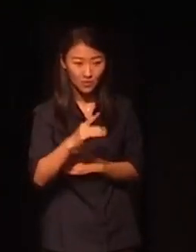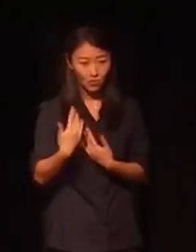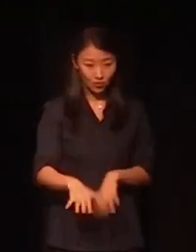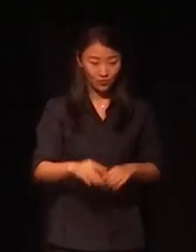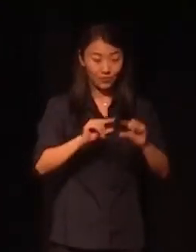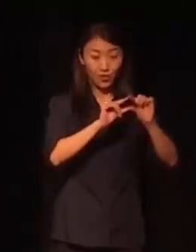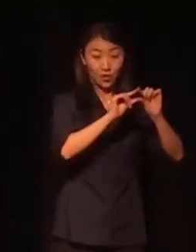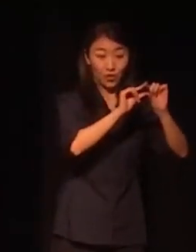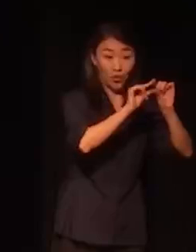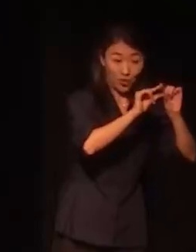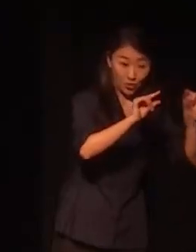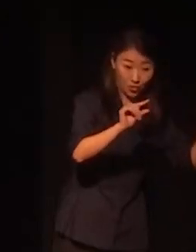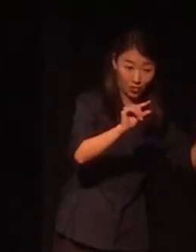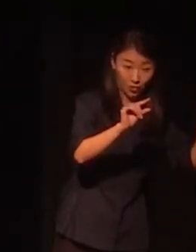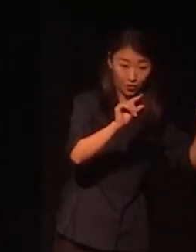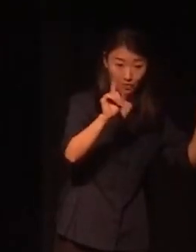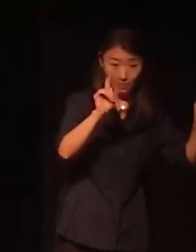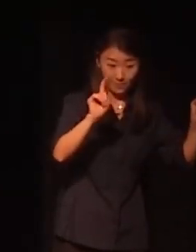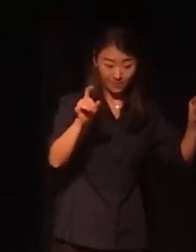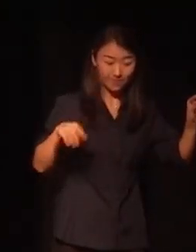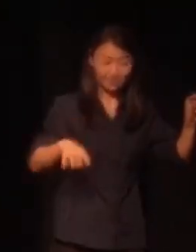mouse over the